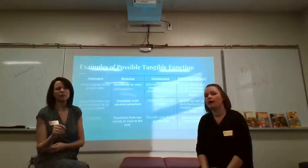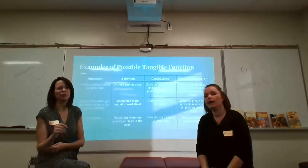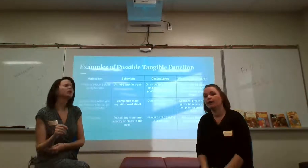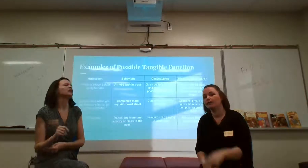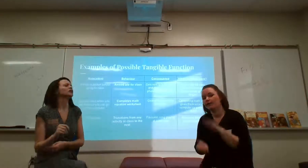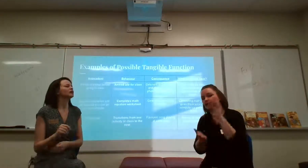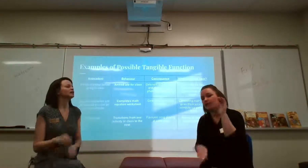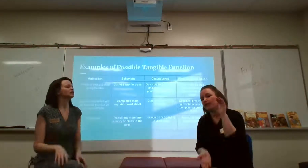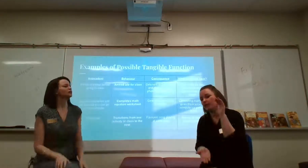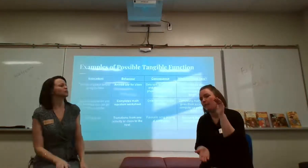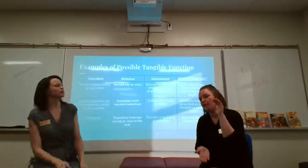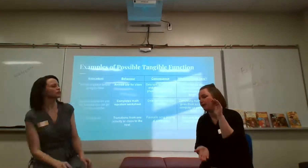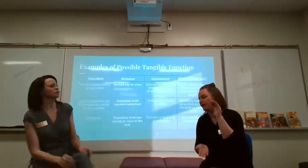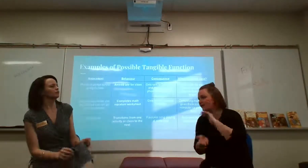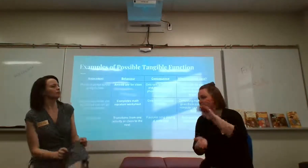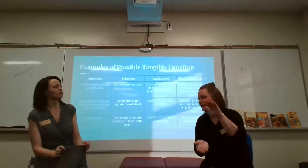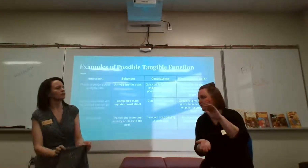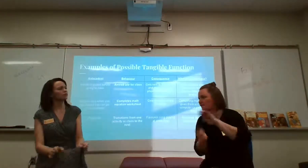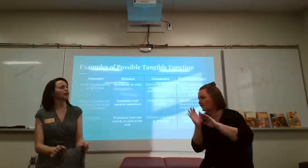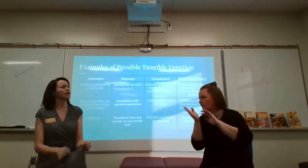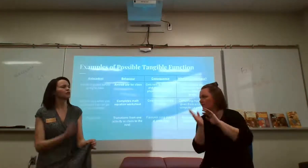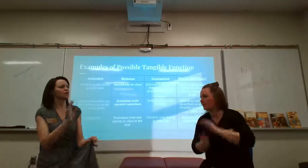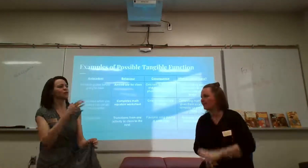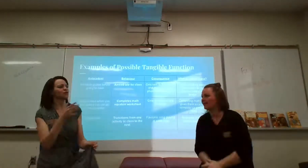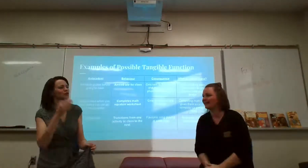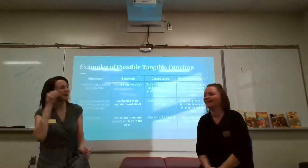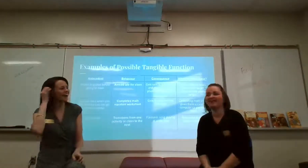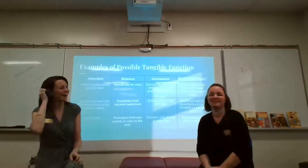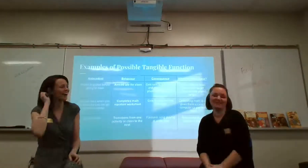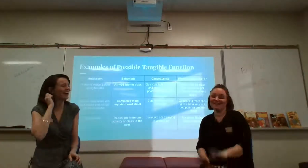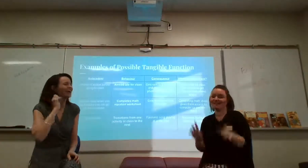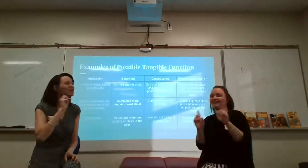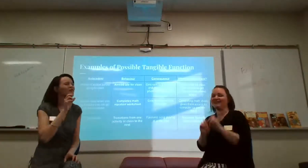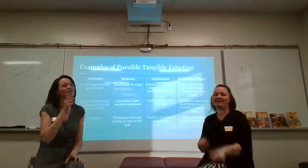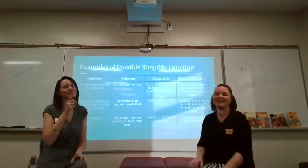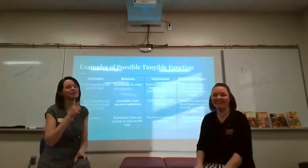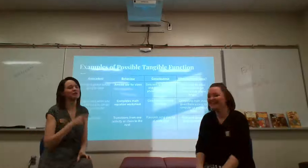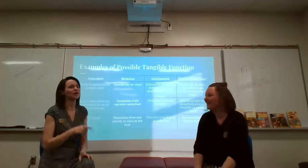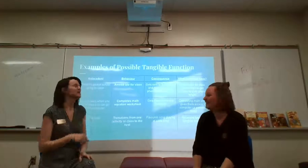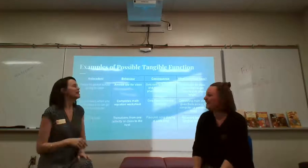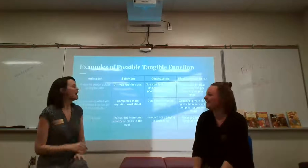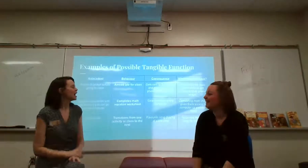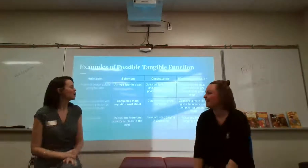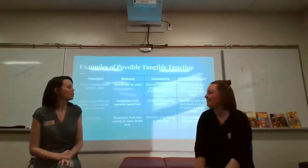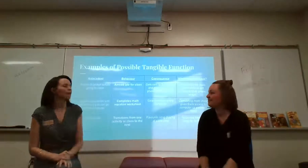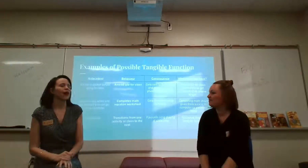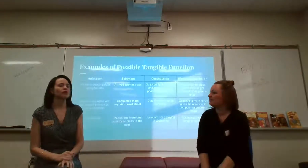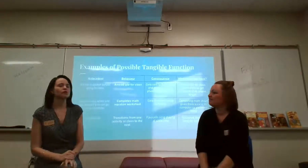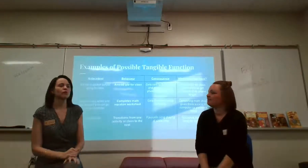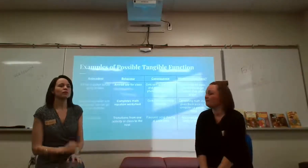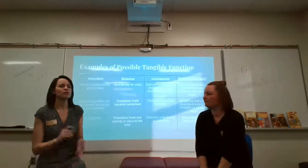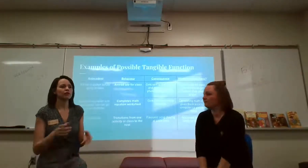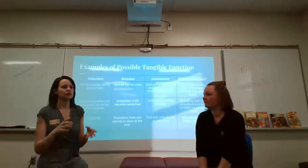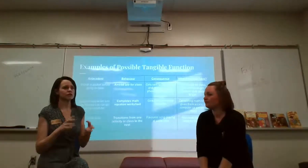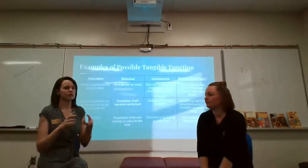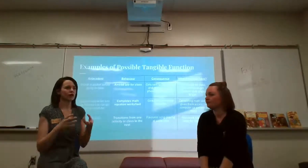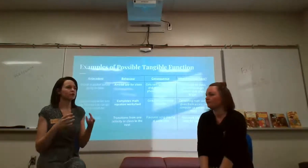I don't know, but we do have our webinar list there. So yeah, so it's one of those. I have to think about it. Yeah. And so what we did there is describe to you